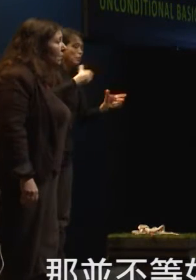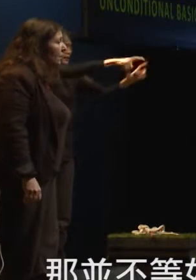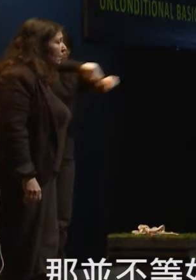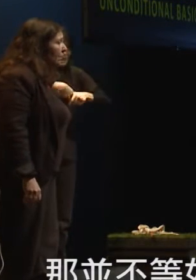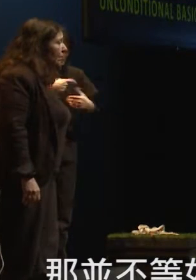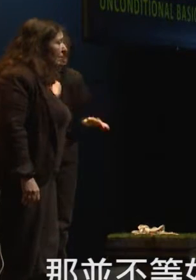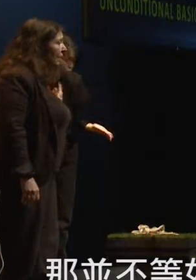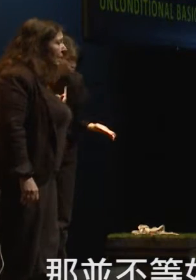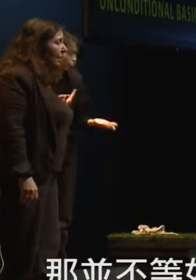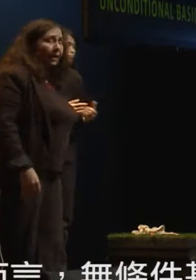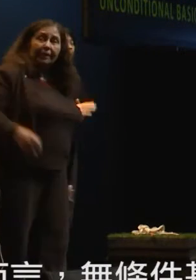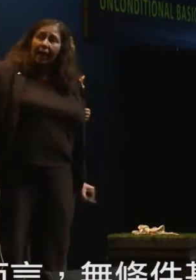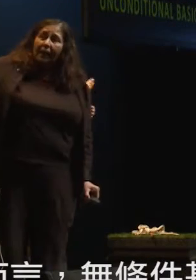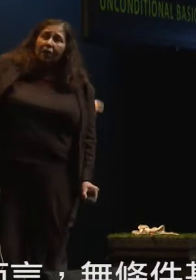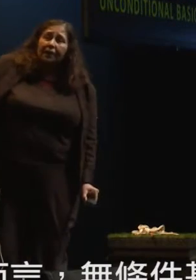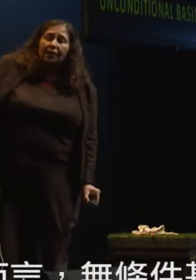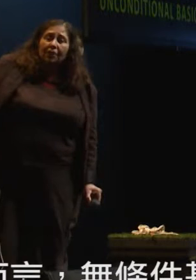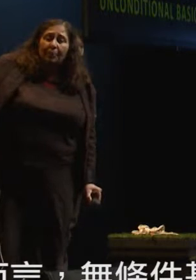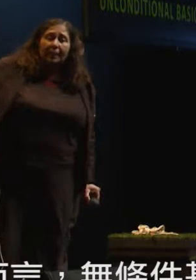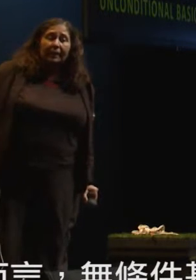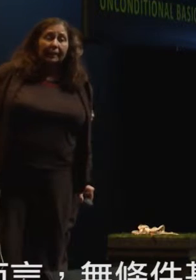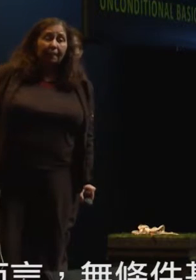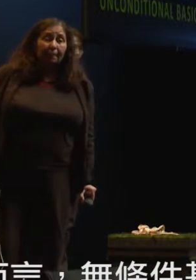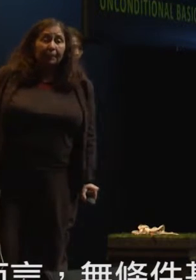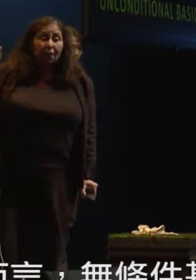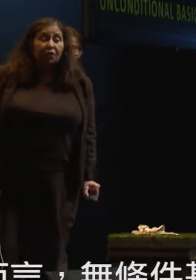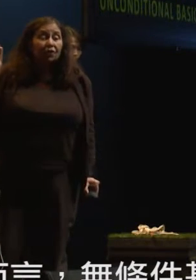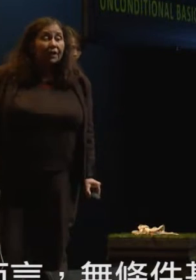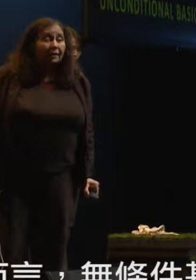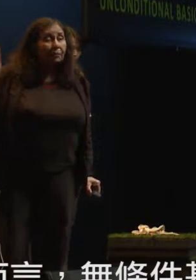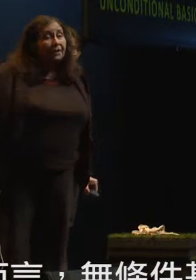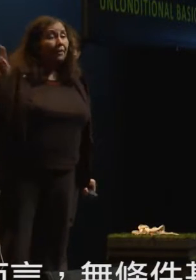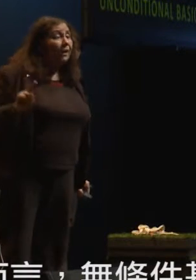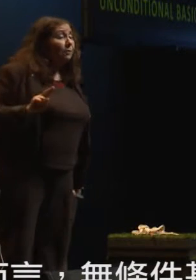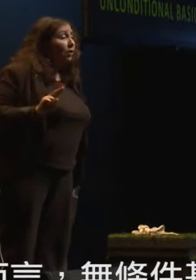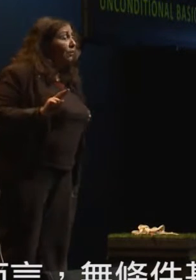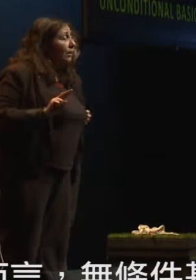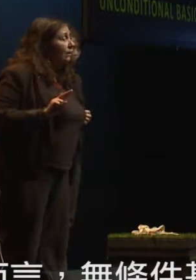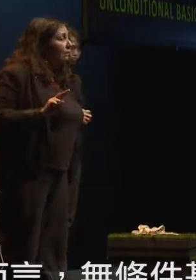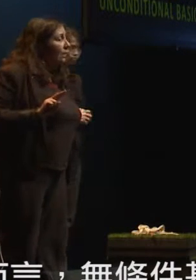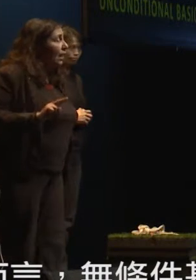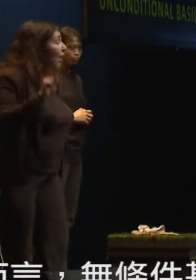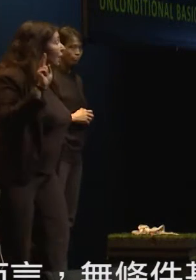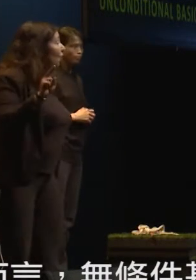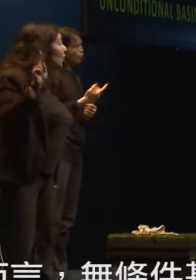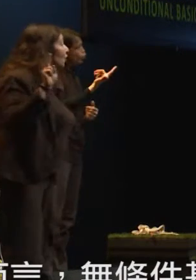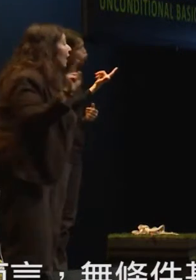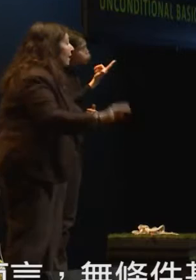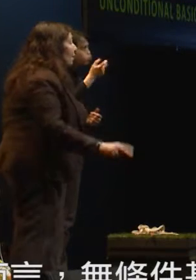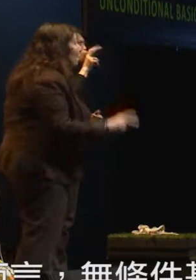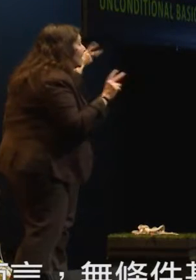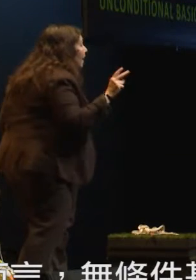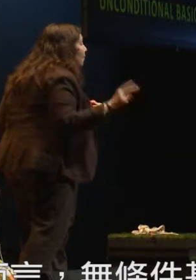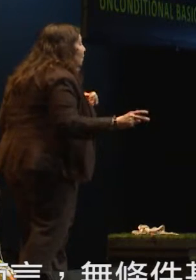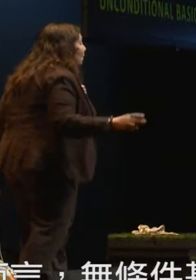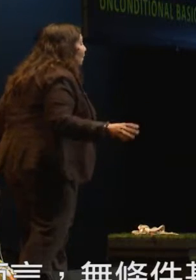of communism. So unconditional basic income goes together with direct democracy, goes